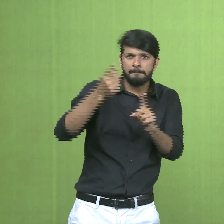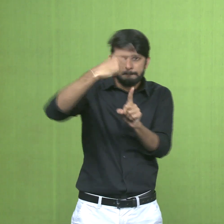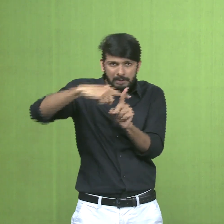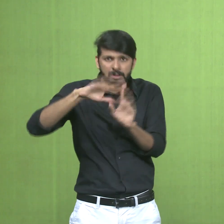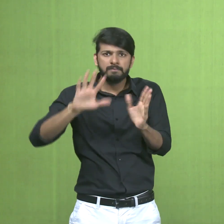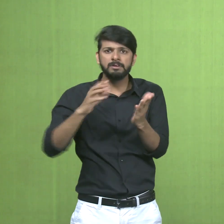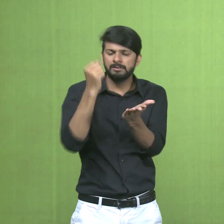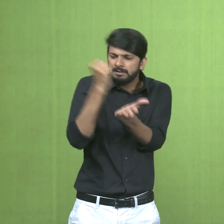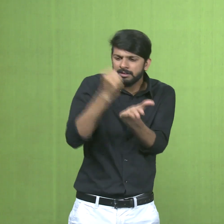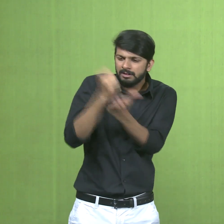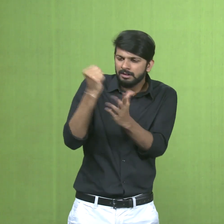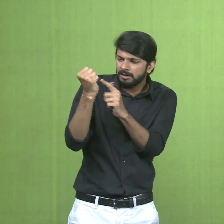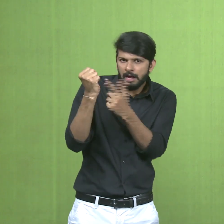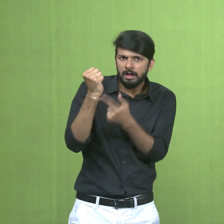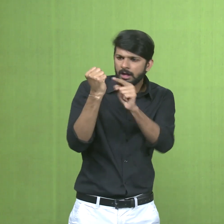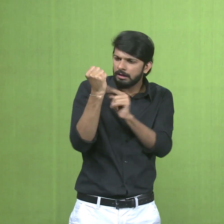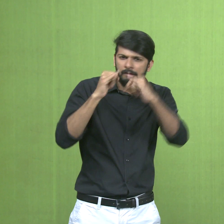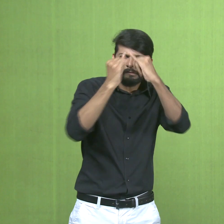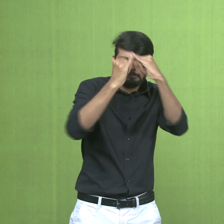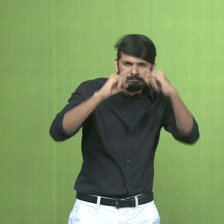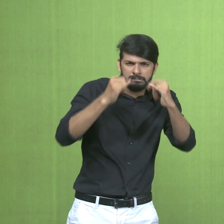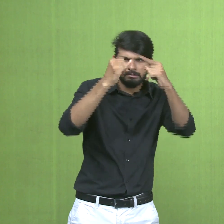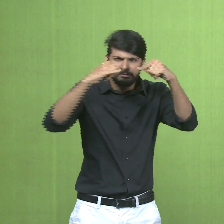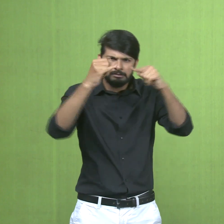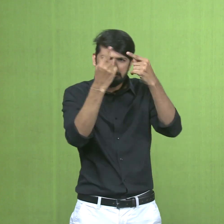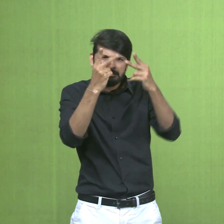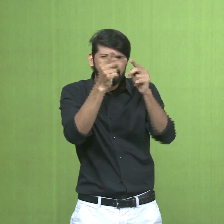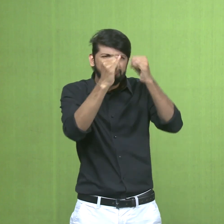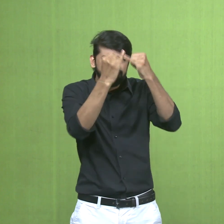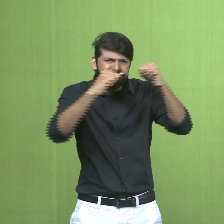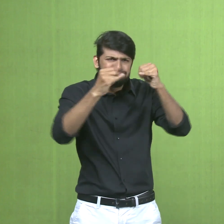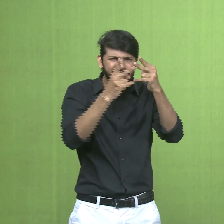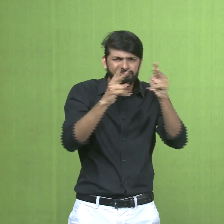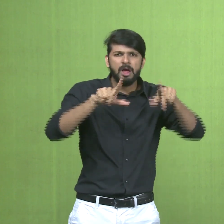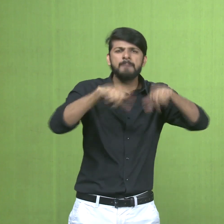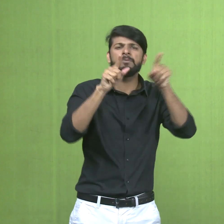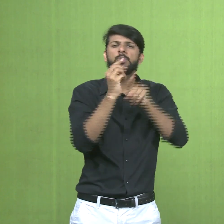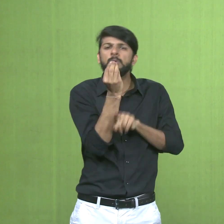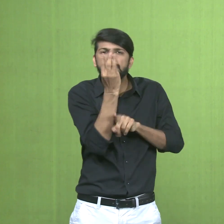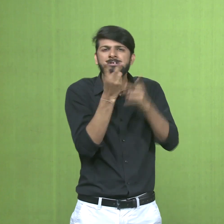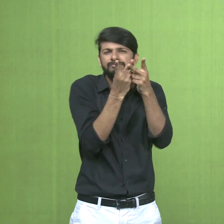pen plus the block for block printing. So, it is of a mixed kind of a style.